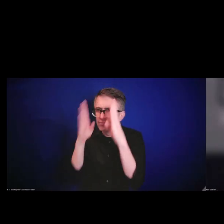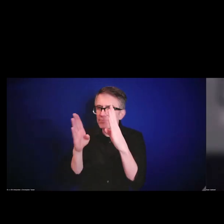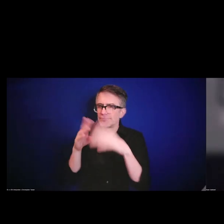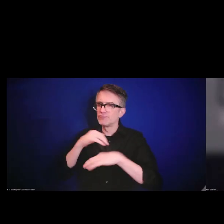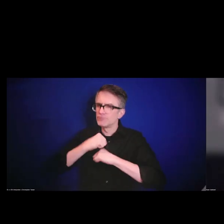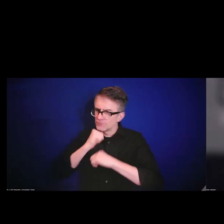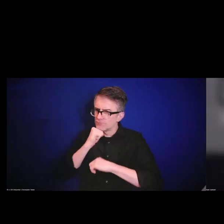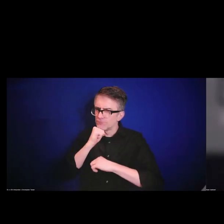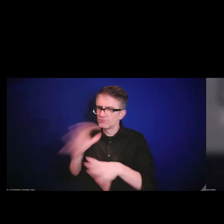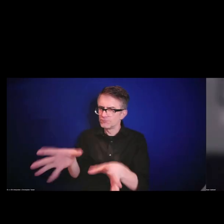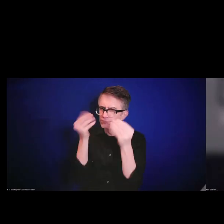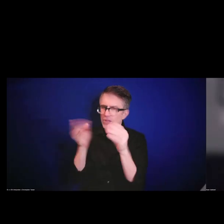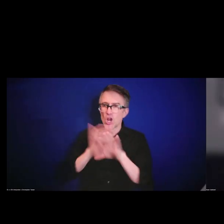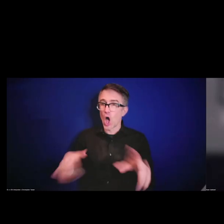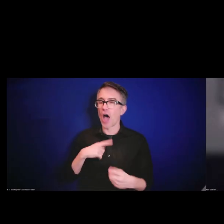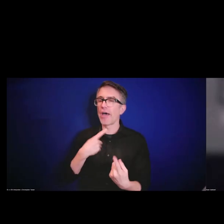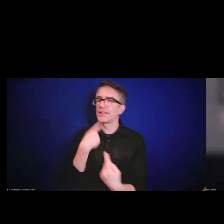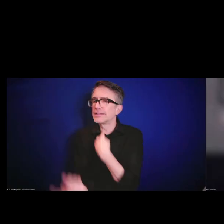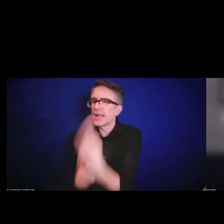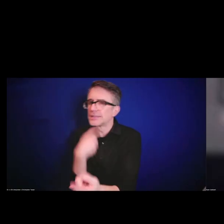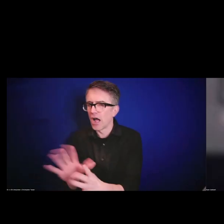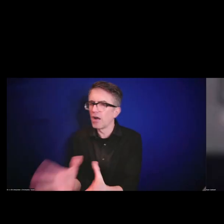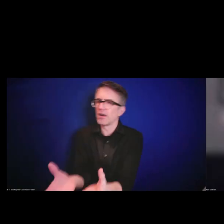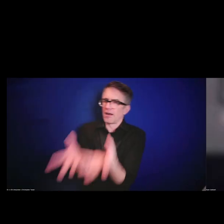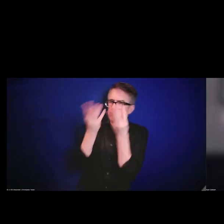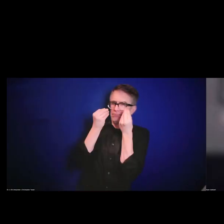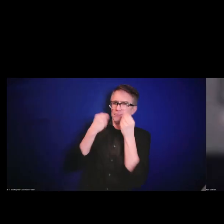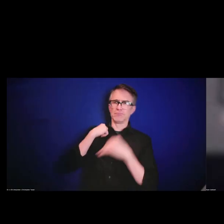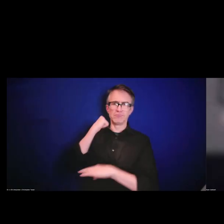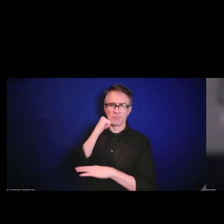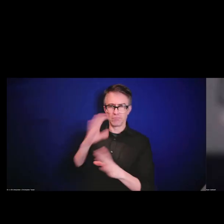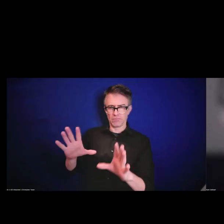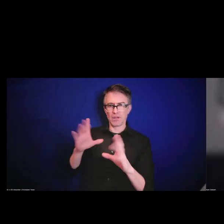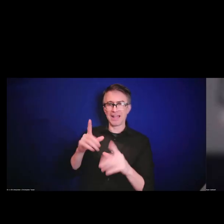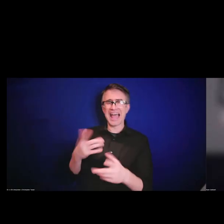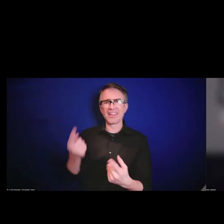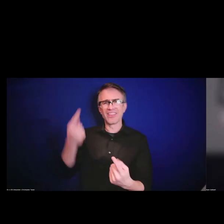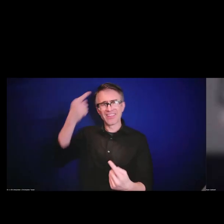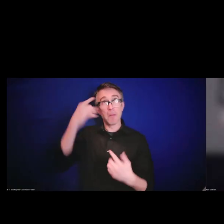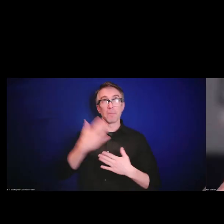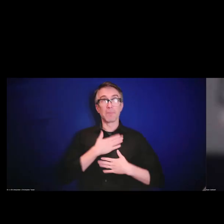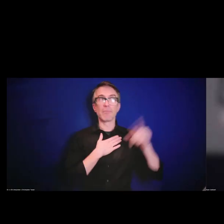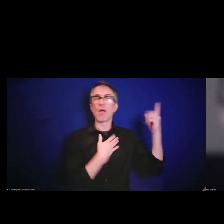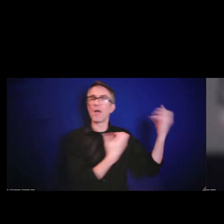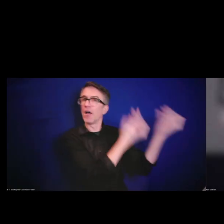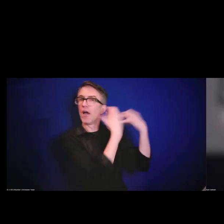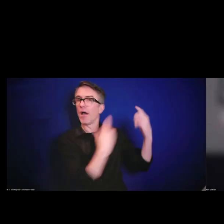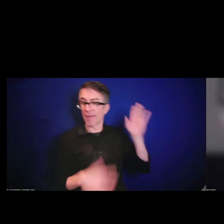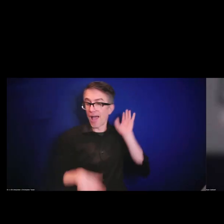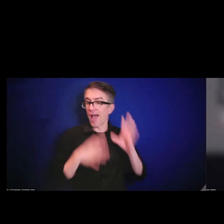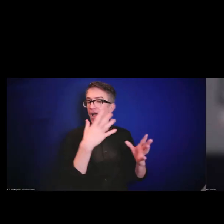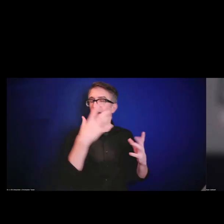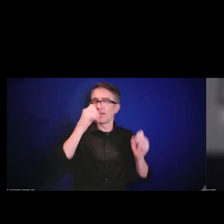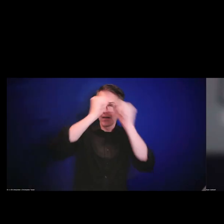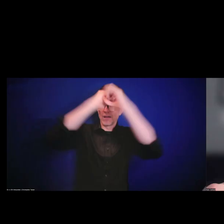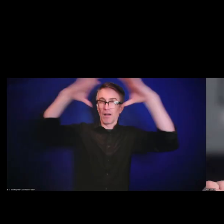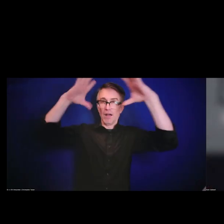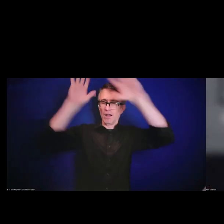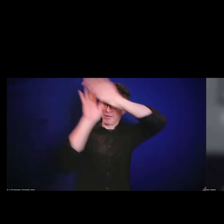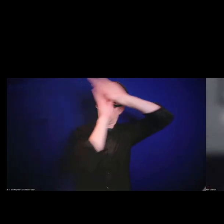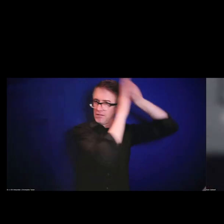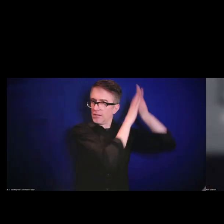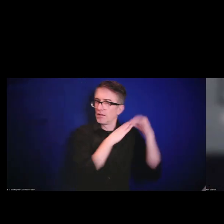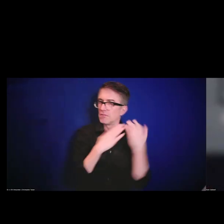that we've been taught about how we collect data, how we conduct research, and how we just operate in these